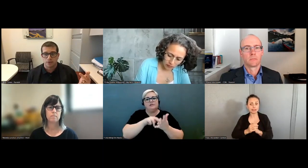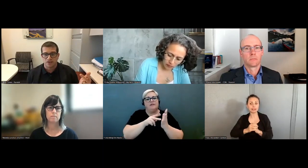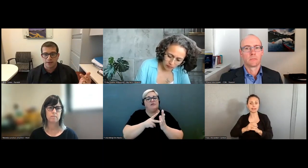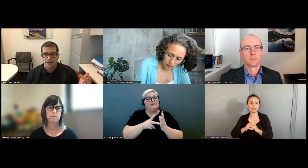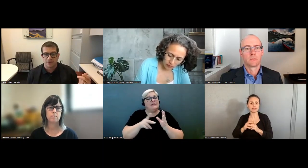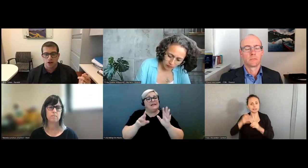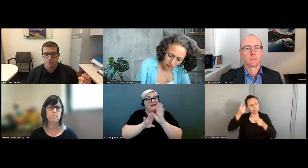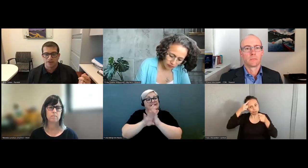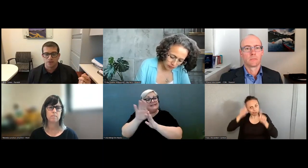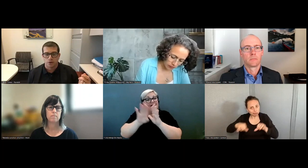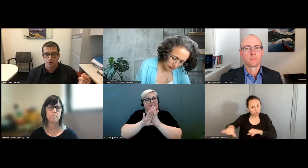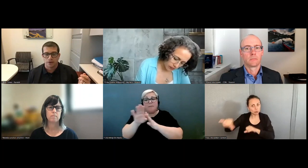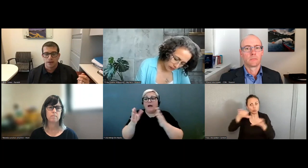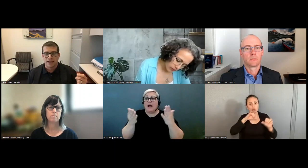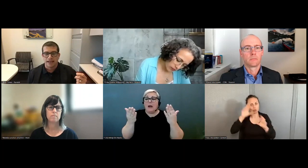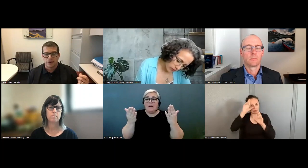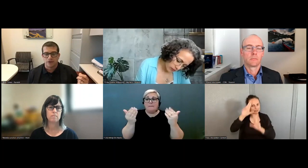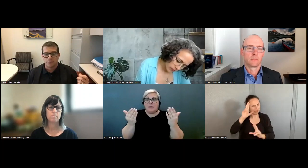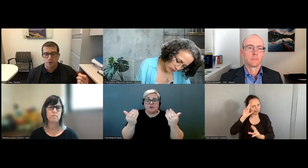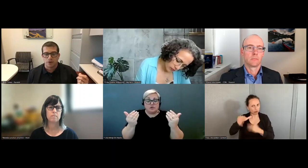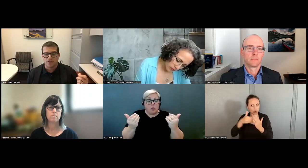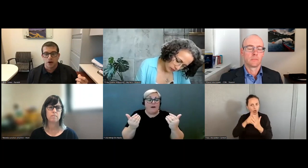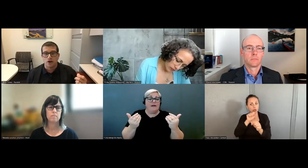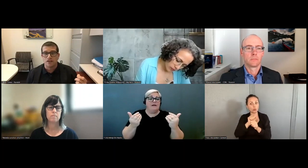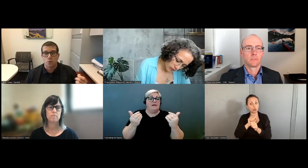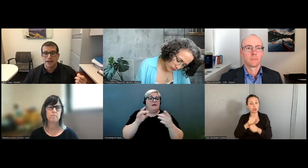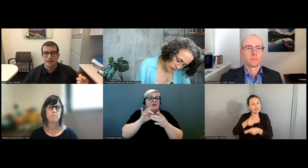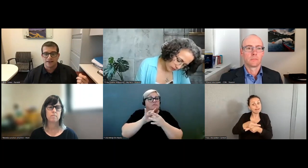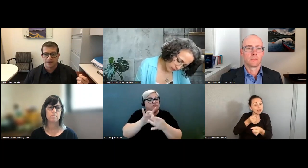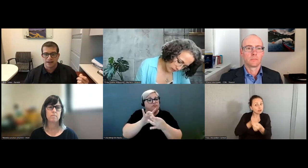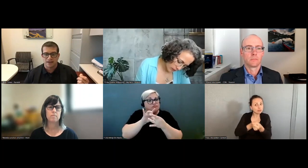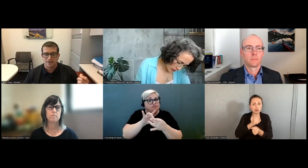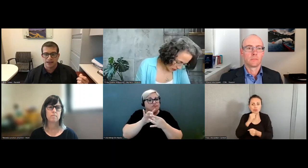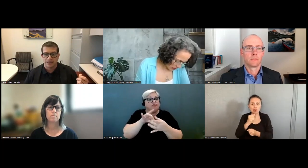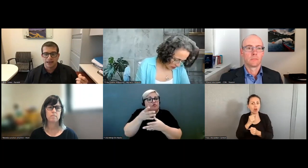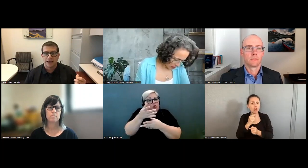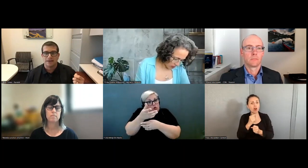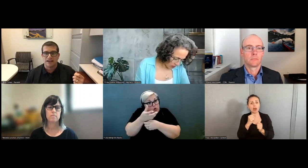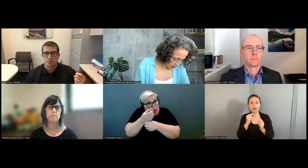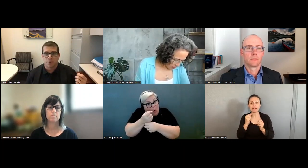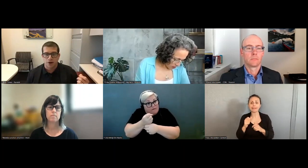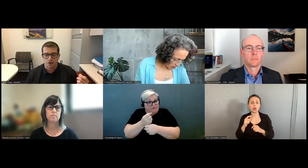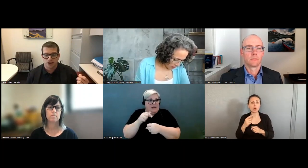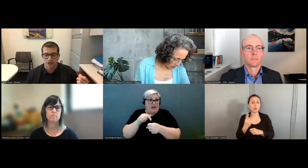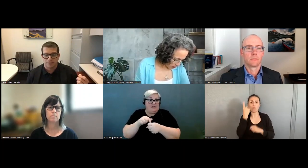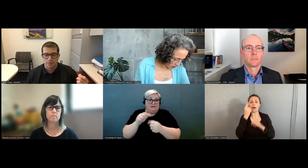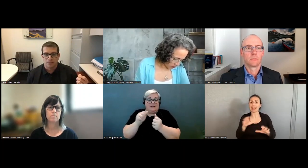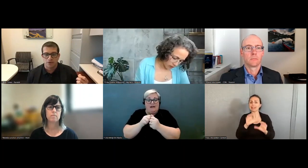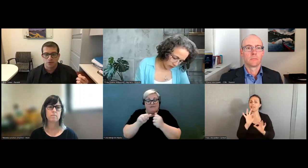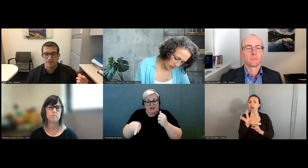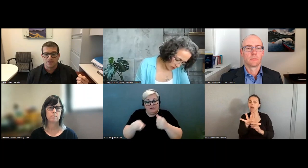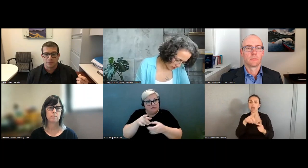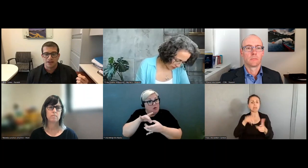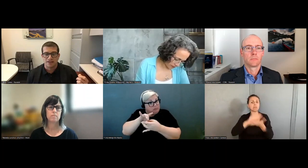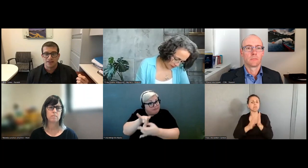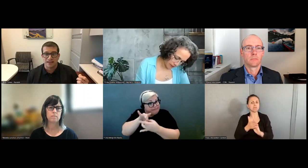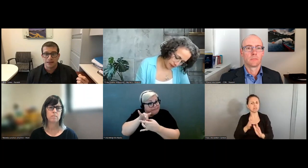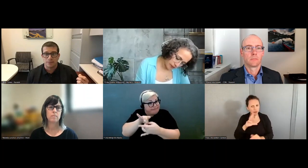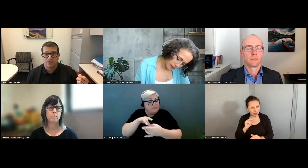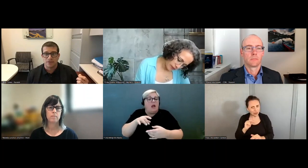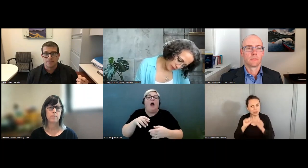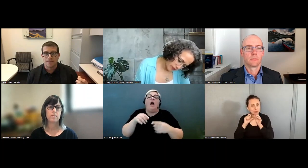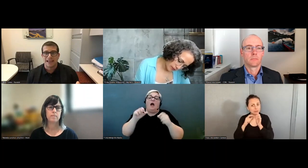mutual respect in all this work. Care supports aren't a one and done activity. It takes partnership between families